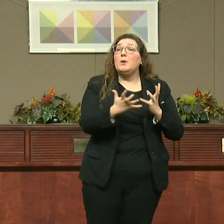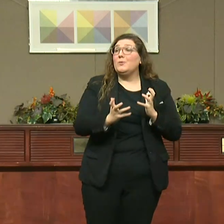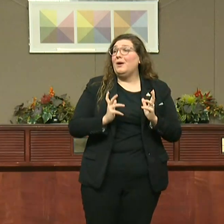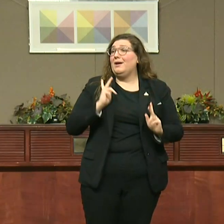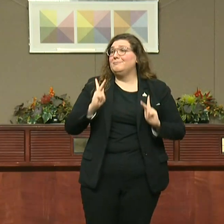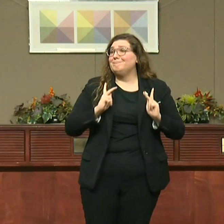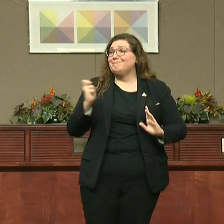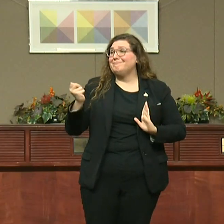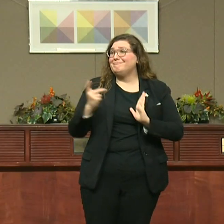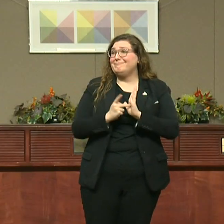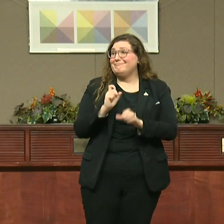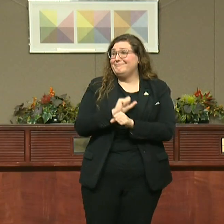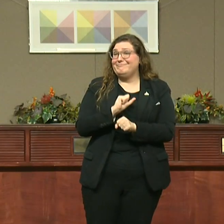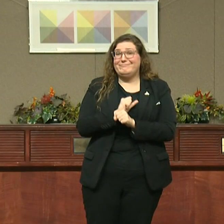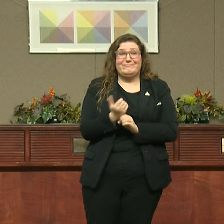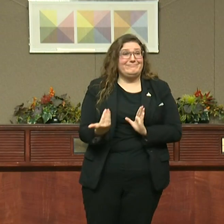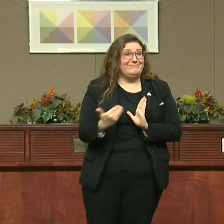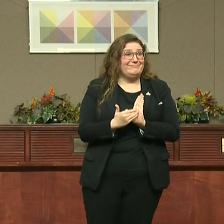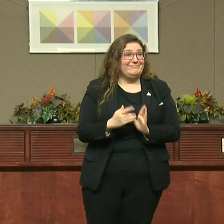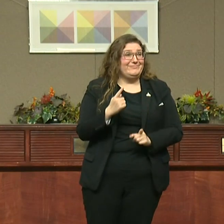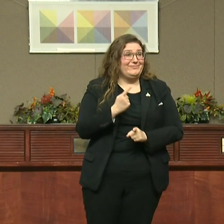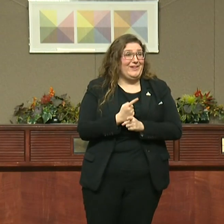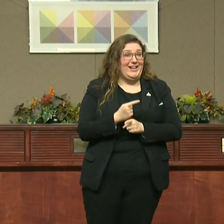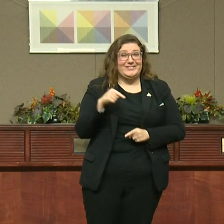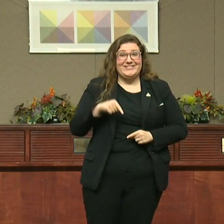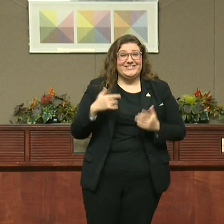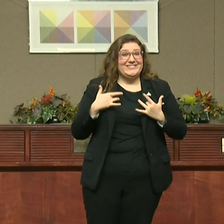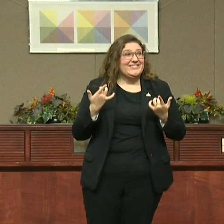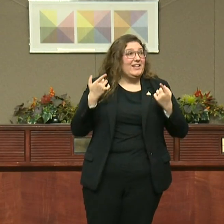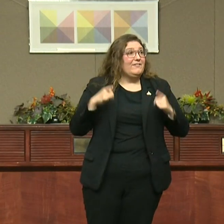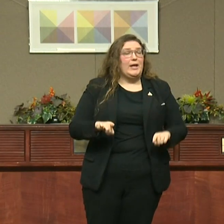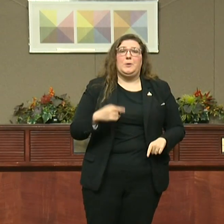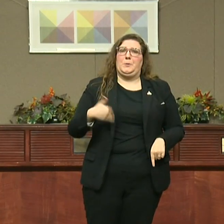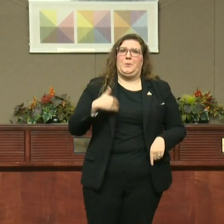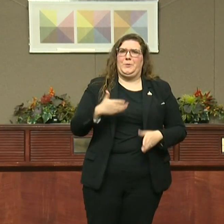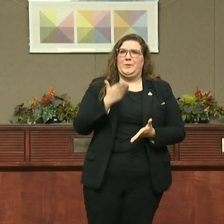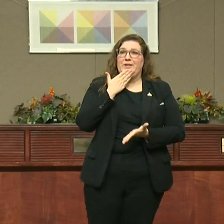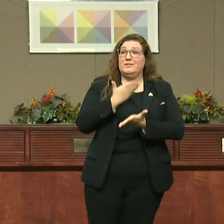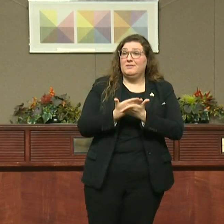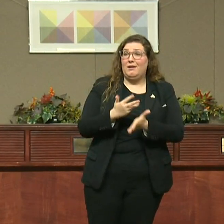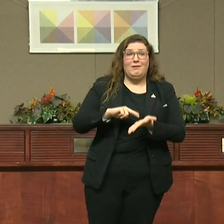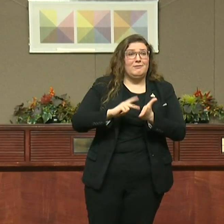have much of this occurring as we're reopening